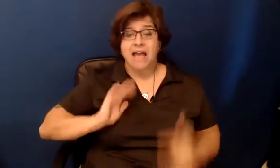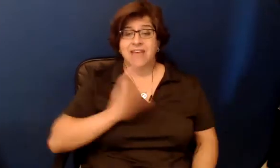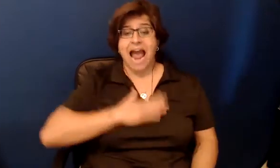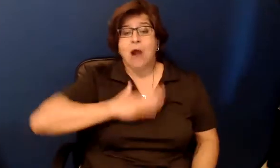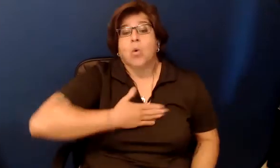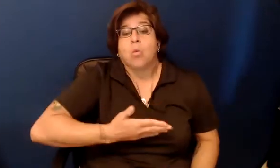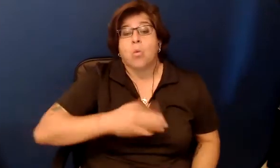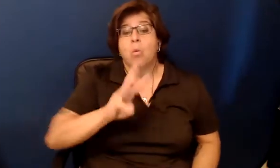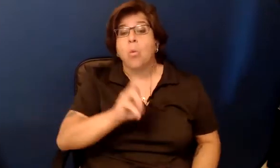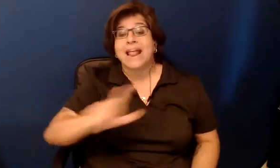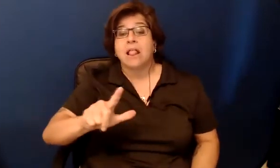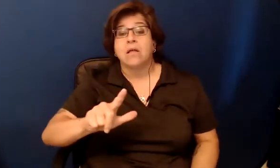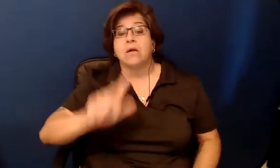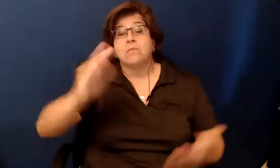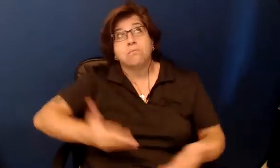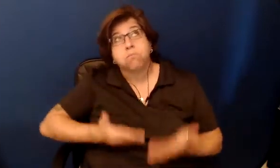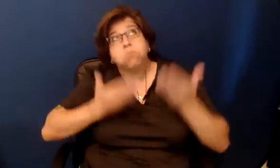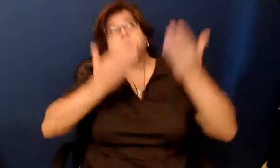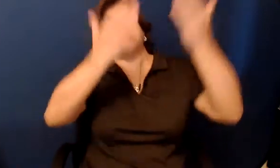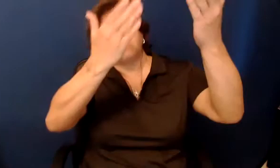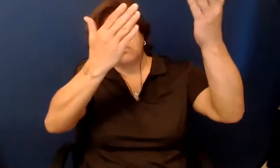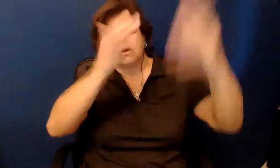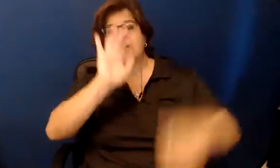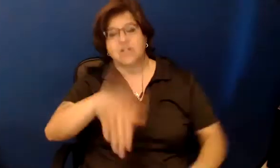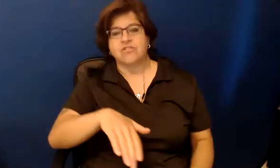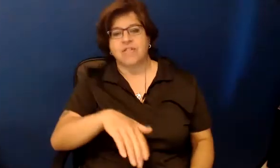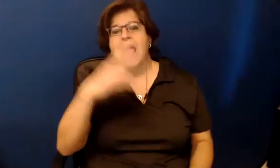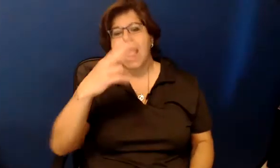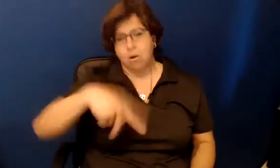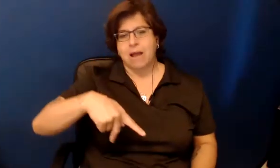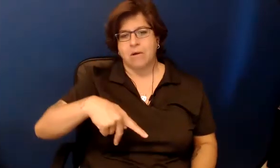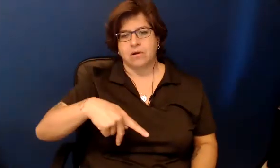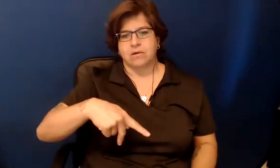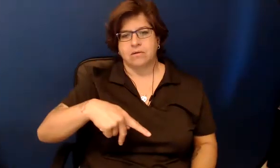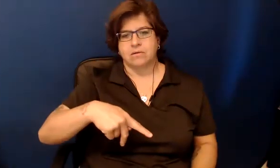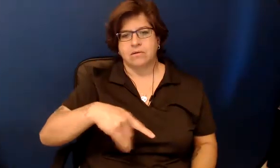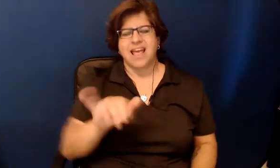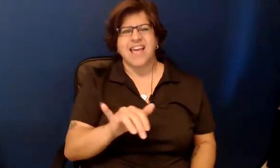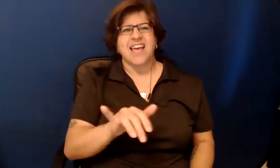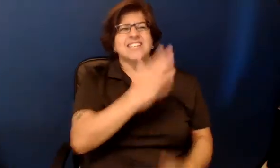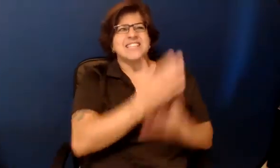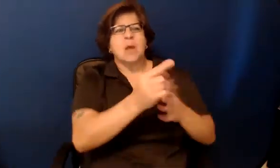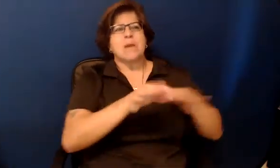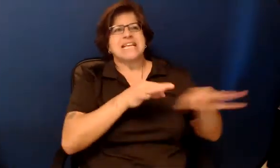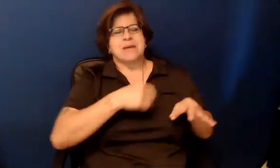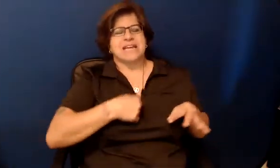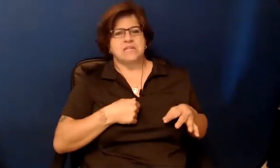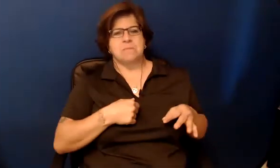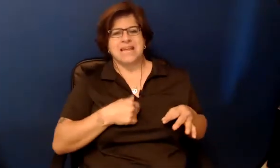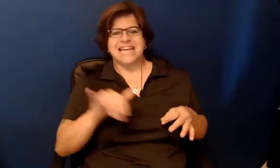will and our lives over to this power. And as it was explained to me, it was like firing a gun.